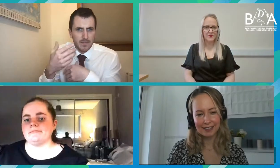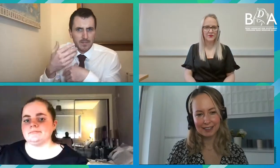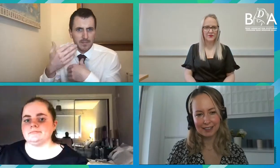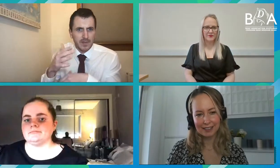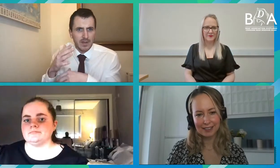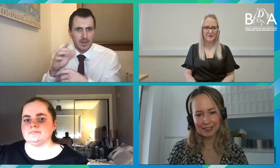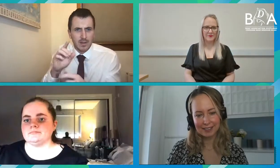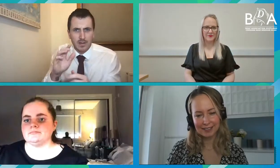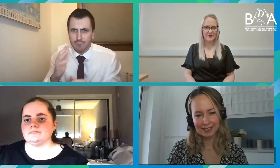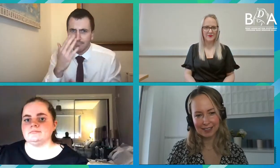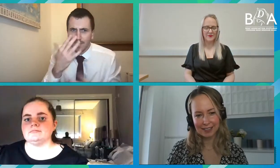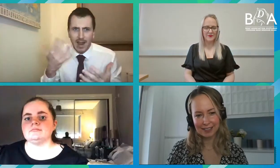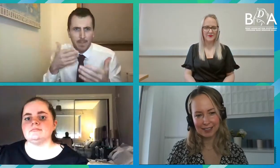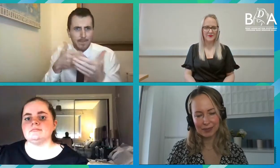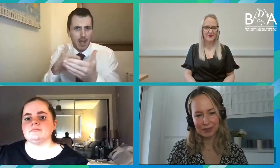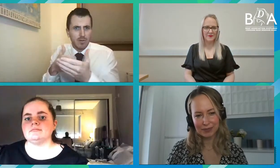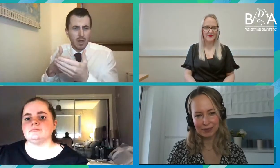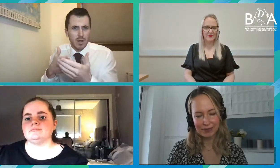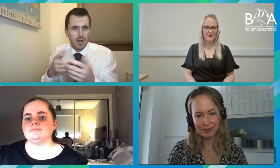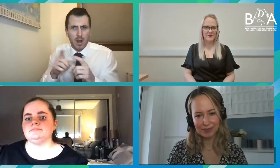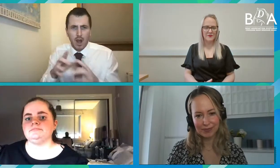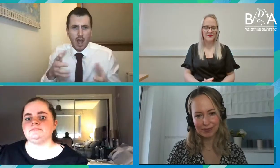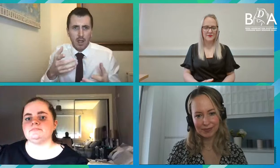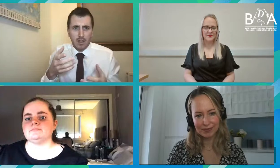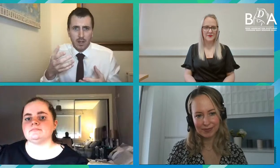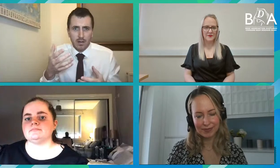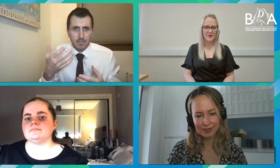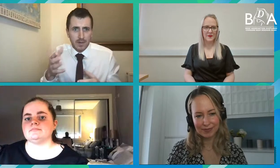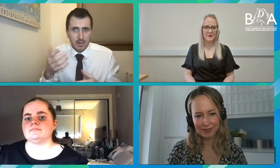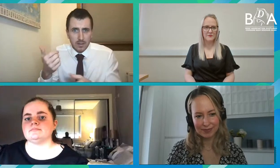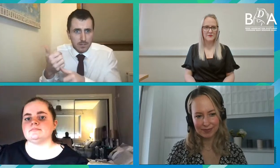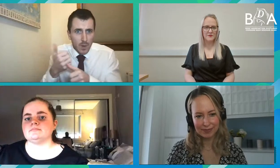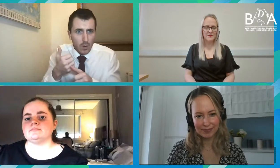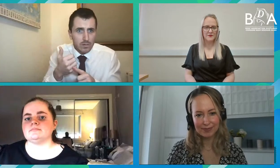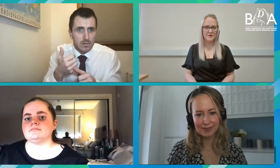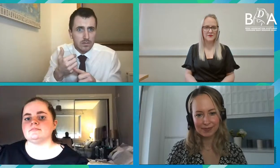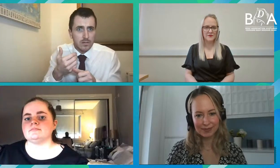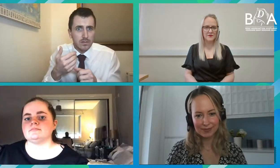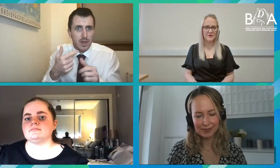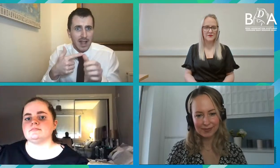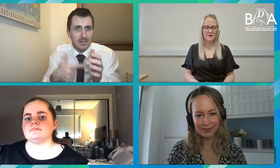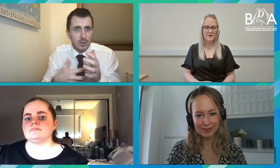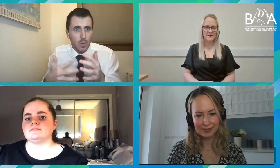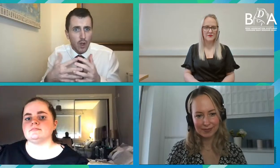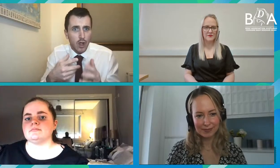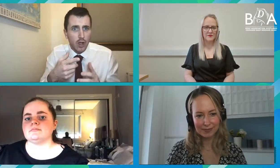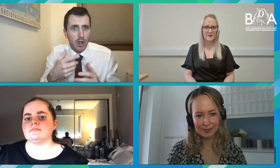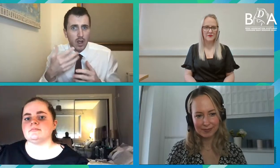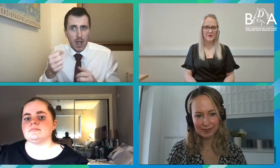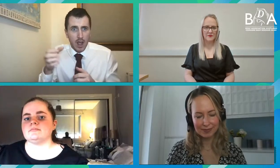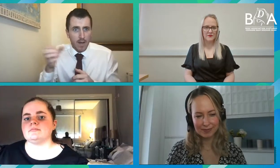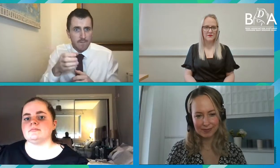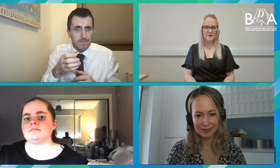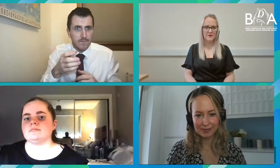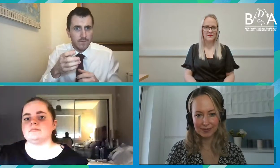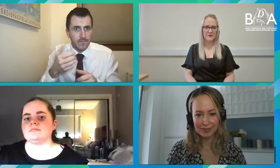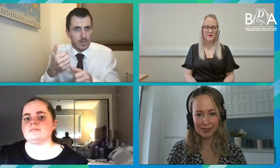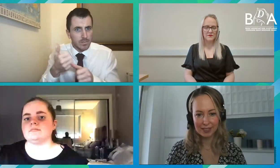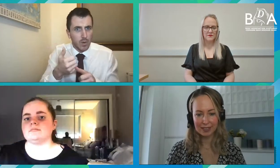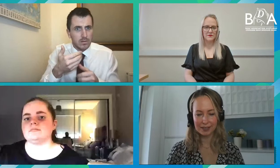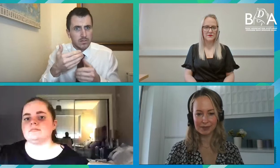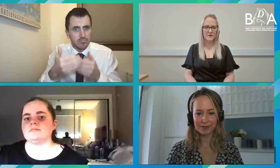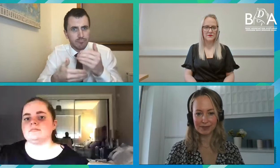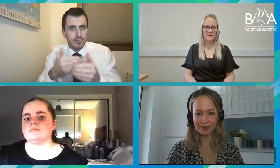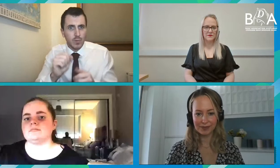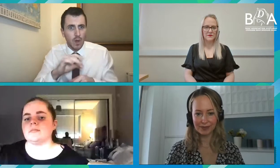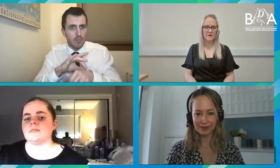Wow, that's fantastic. And how did you overcome any barriers that you faced? Did you get access to additional